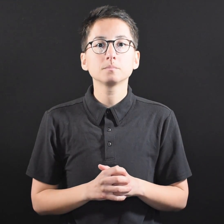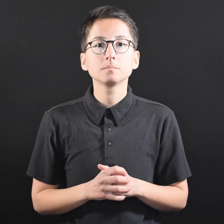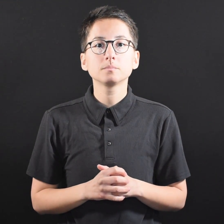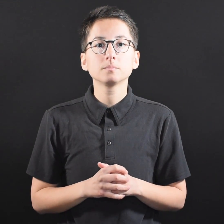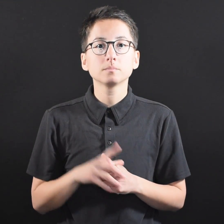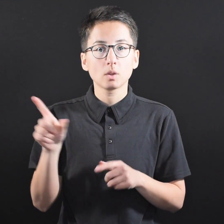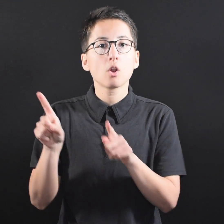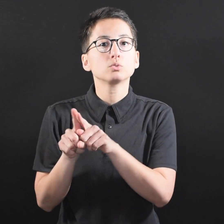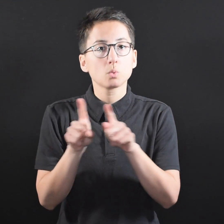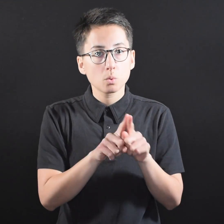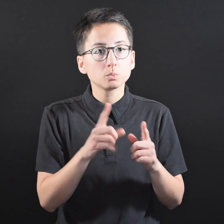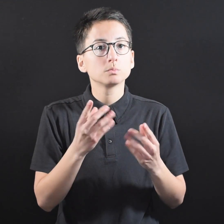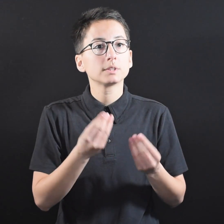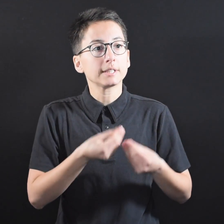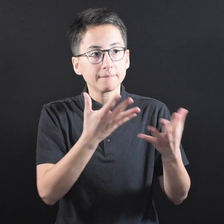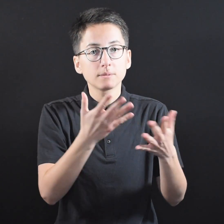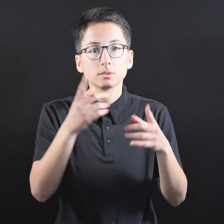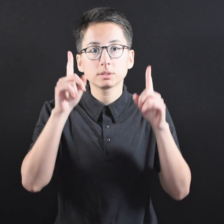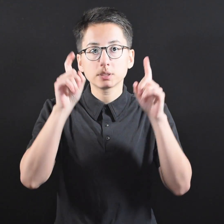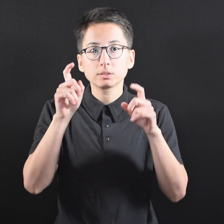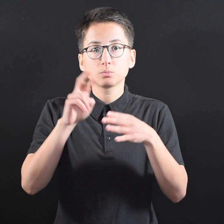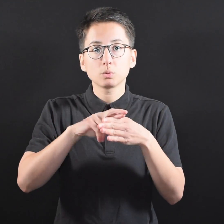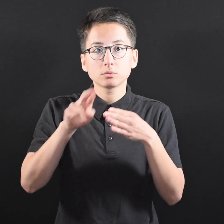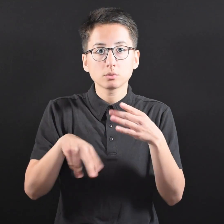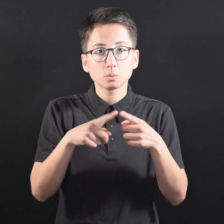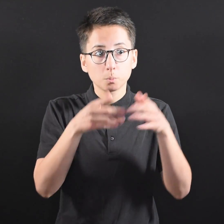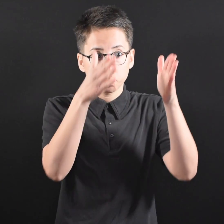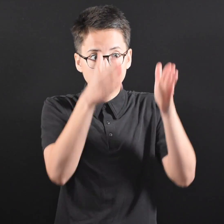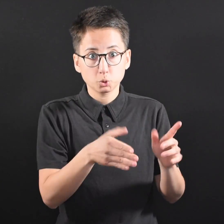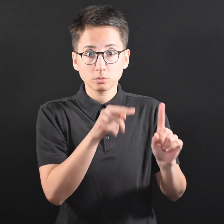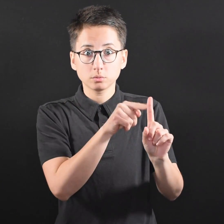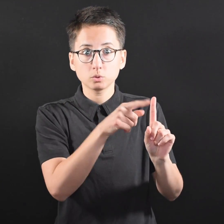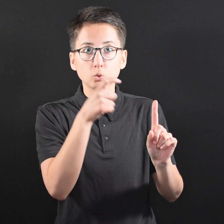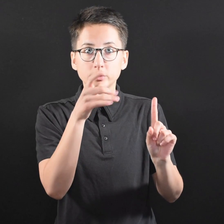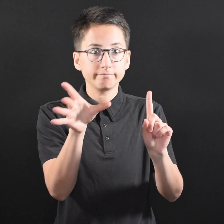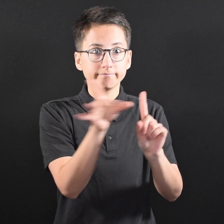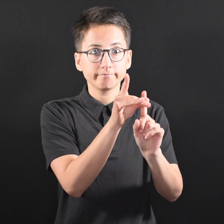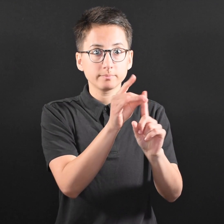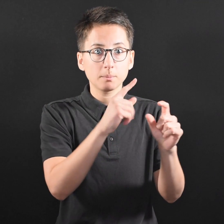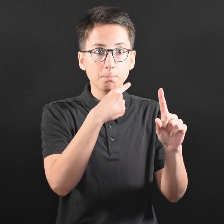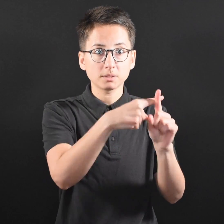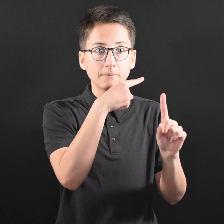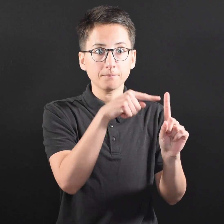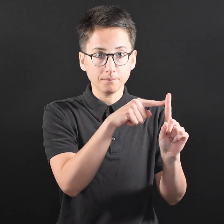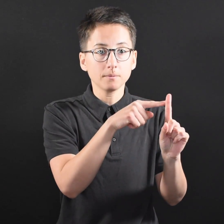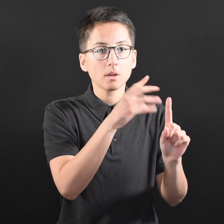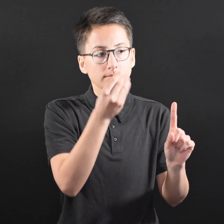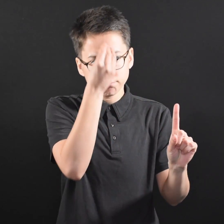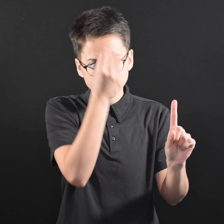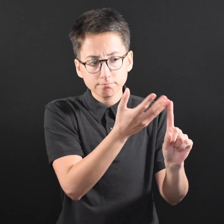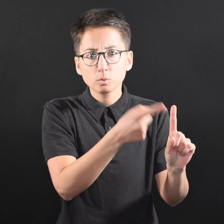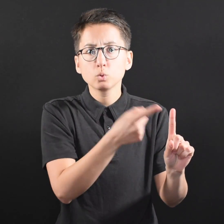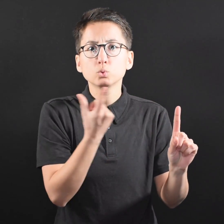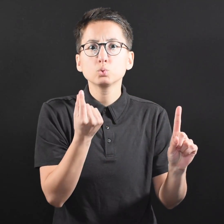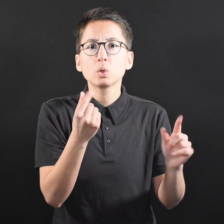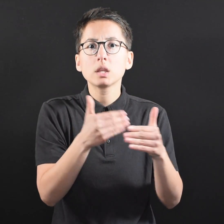They also give the test results to the person who tested positive and tell them what to do next.